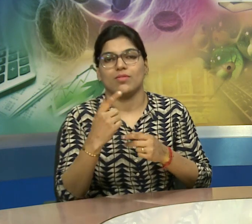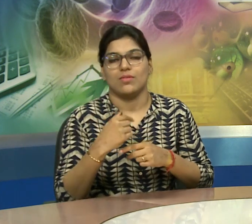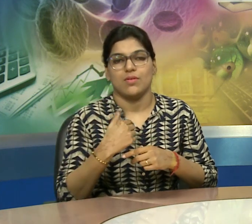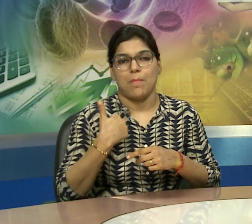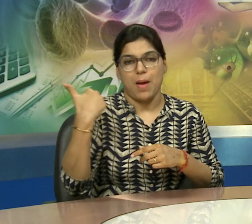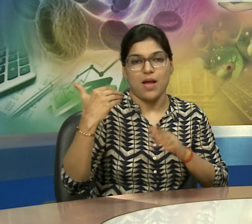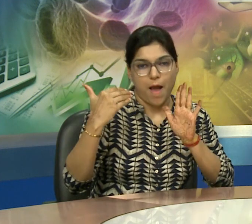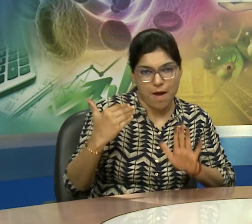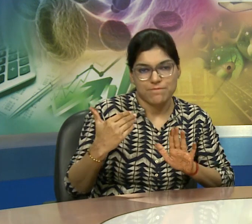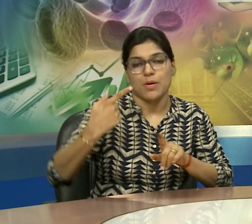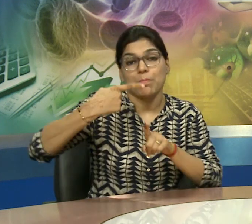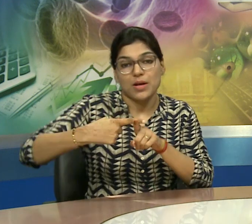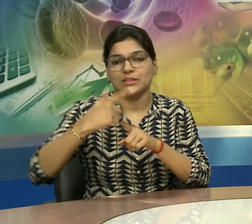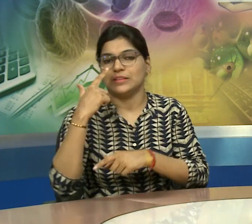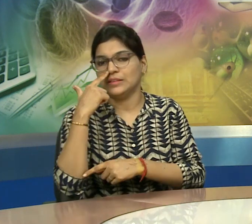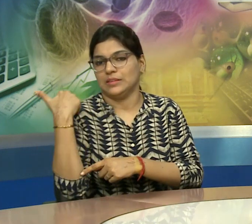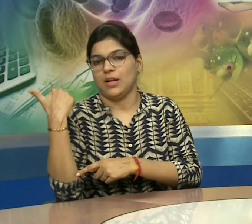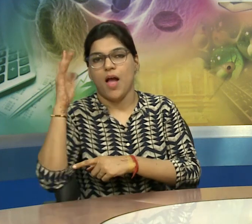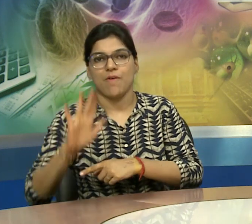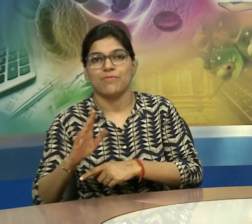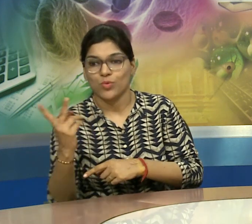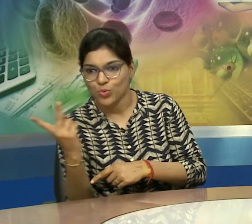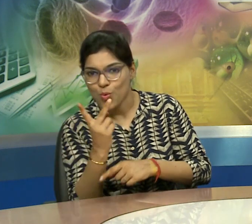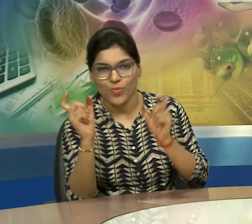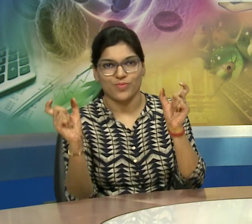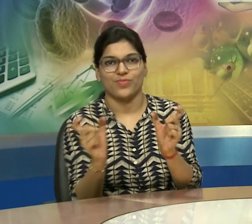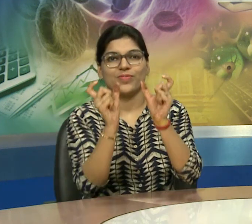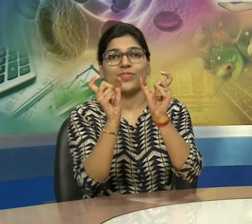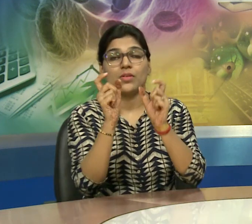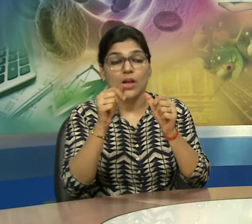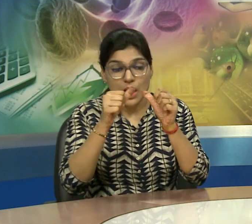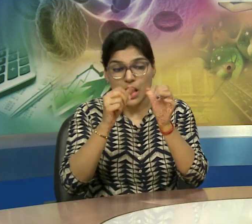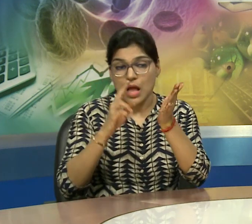I have signed all the video, all the sentences